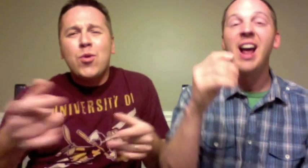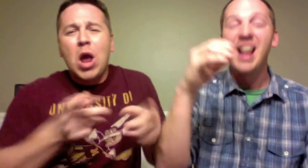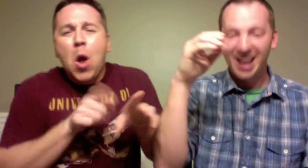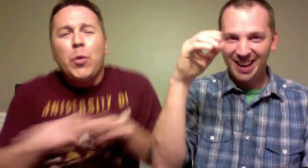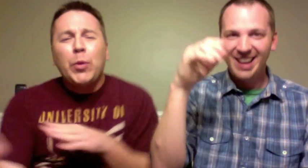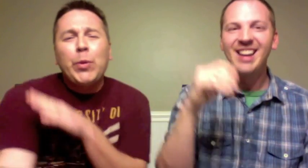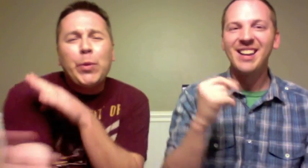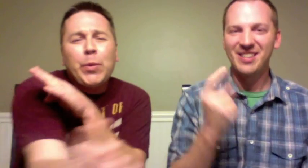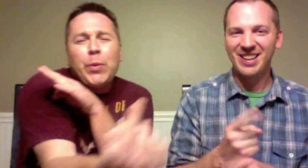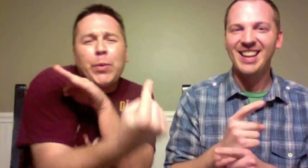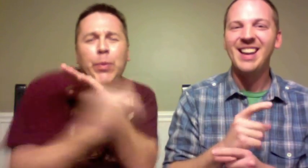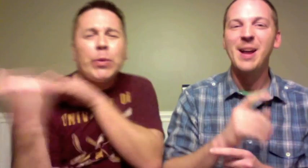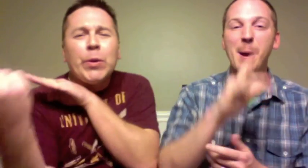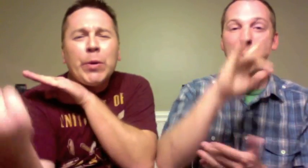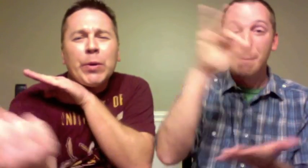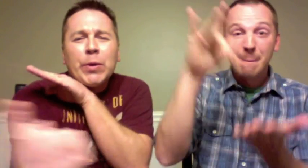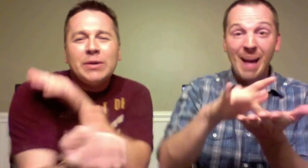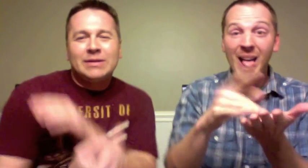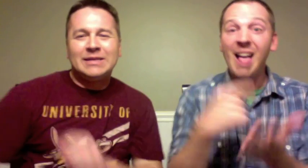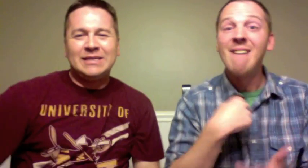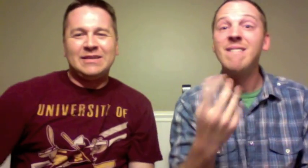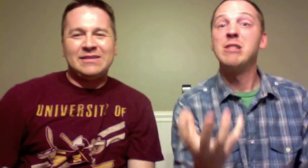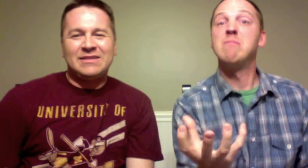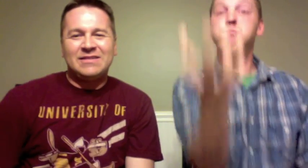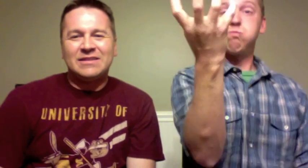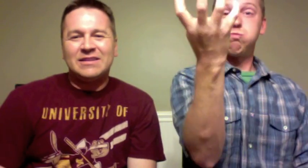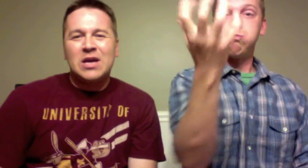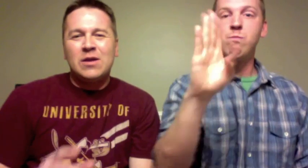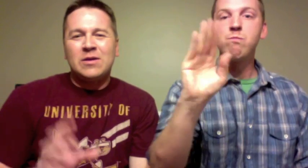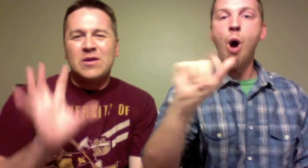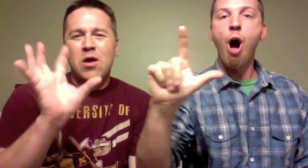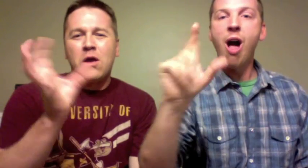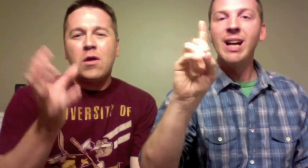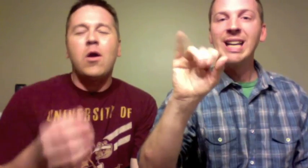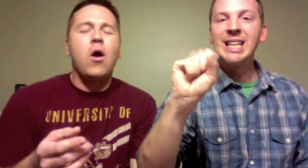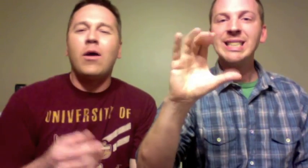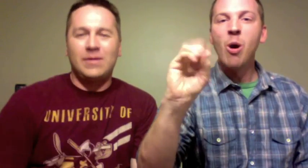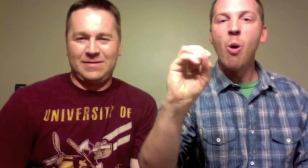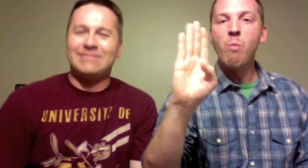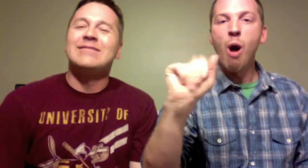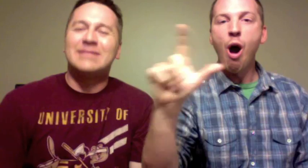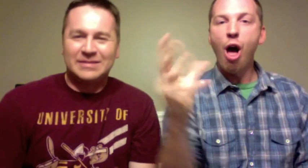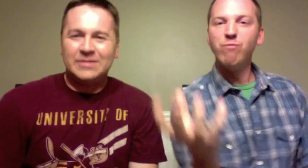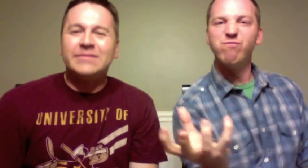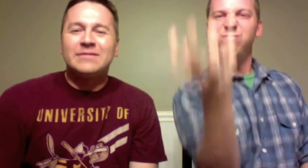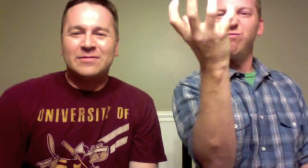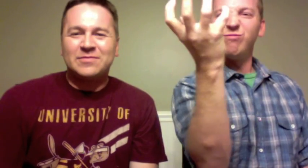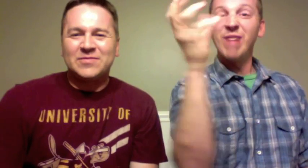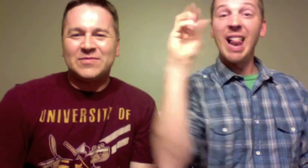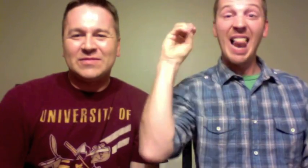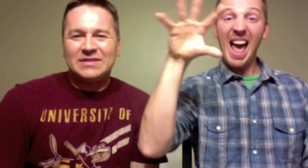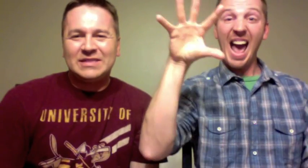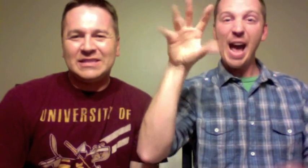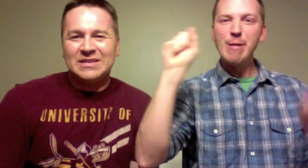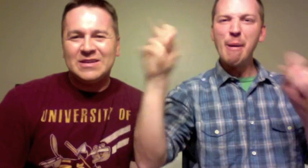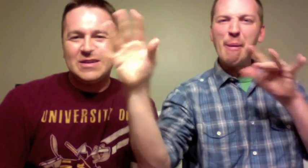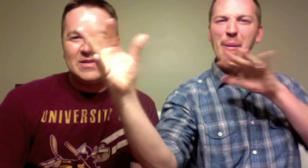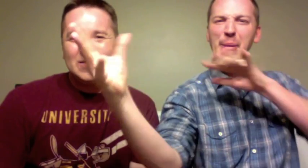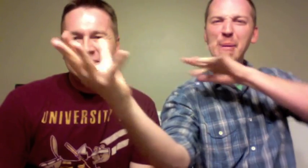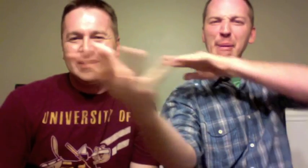and smooth. You just go around. Yeah, and right in the around middle, right in the mulberry middle bush. on top was a disco ball. They would shine a light on, and the whole place would just be fluttered